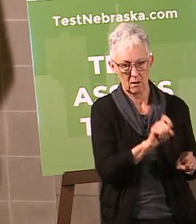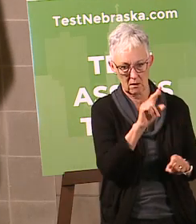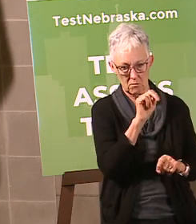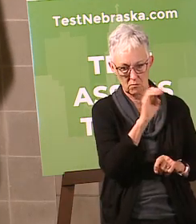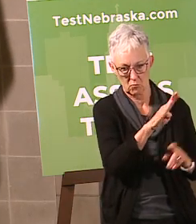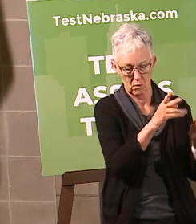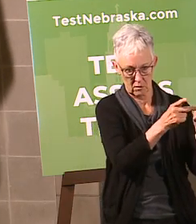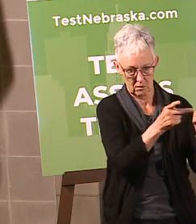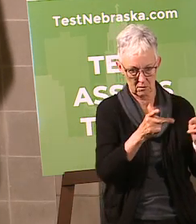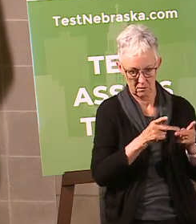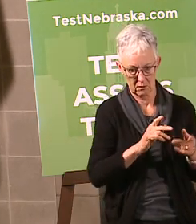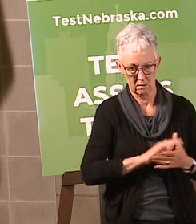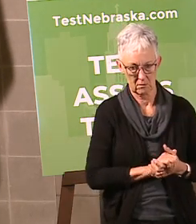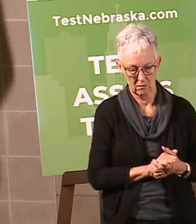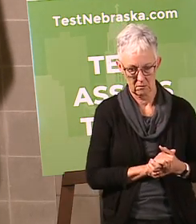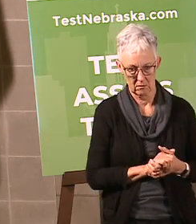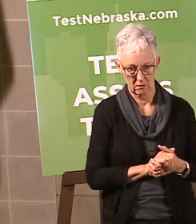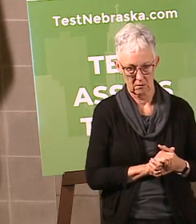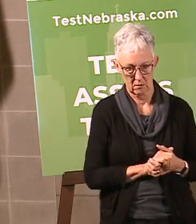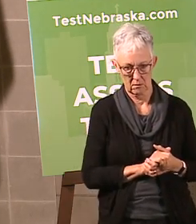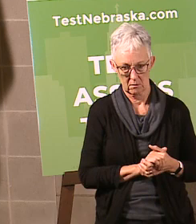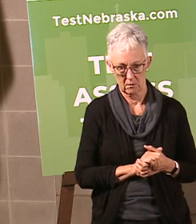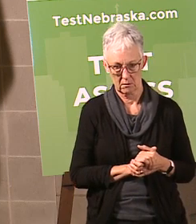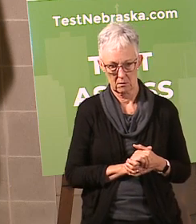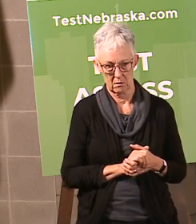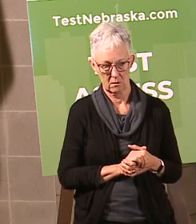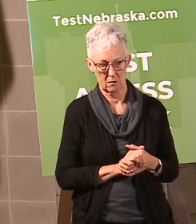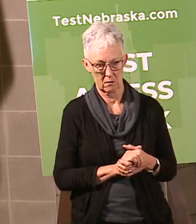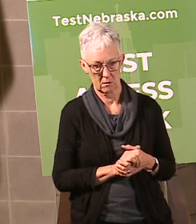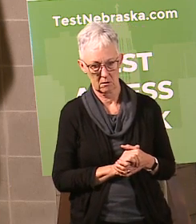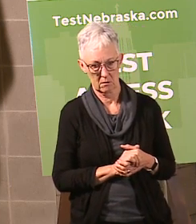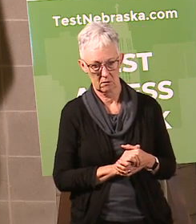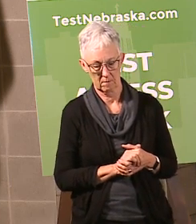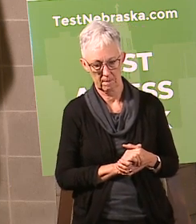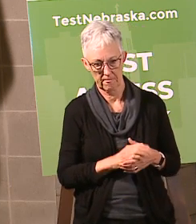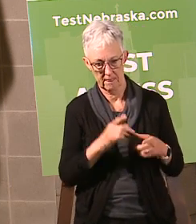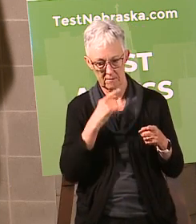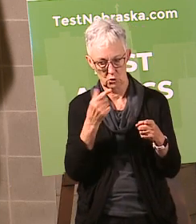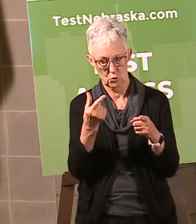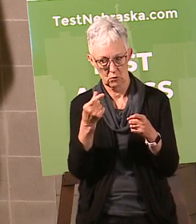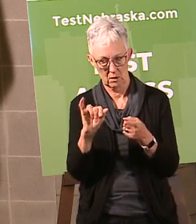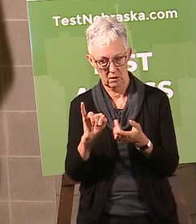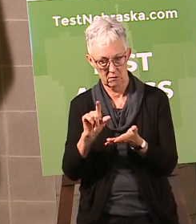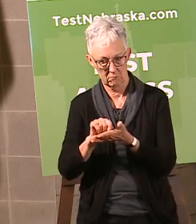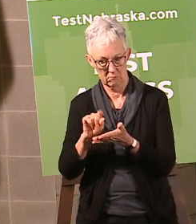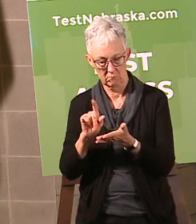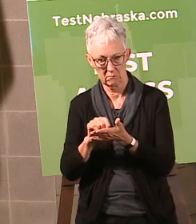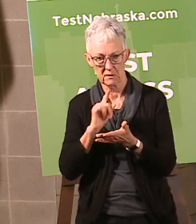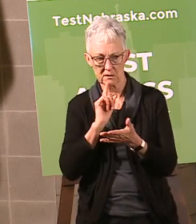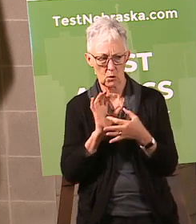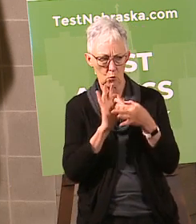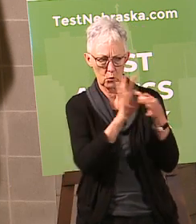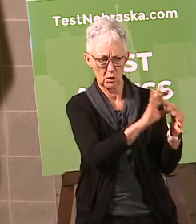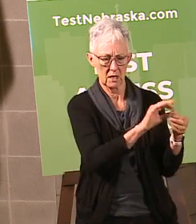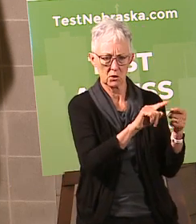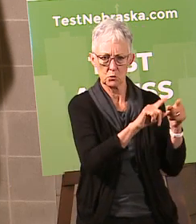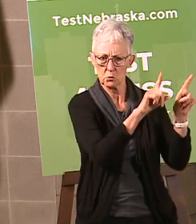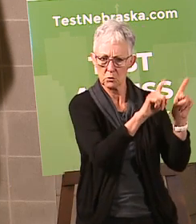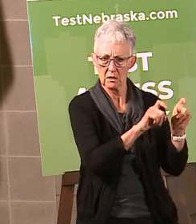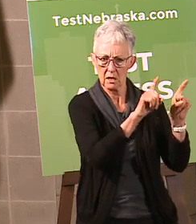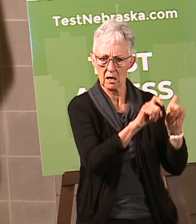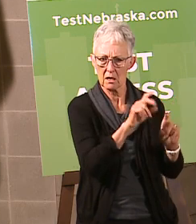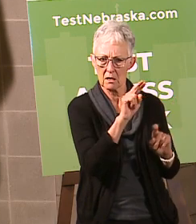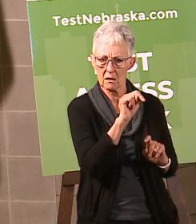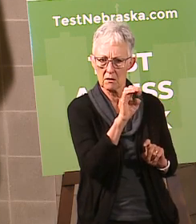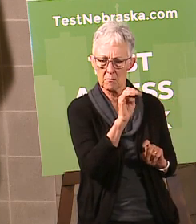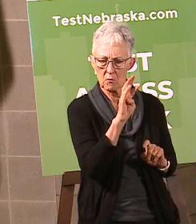The Grand Island Independent had an editorial that said that as part of the Test Nebraska program, the addresses of those tested did